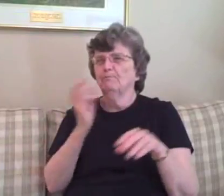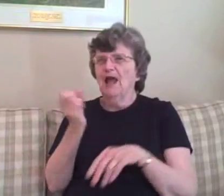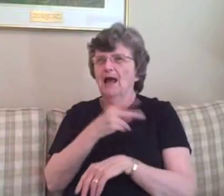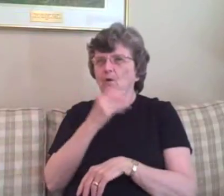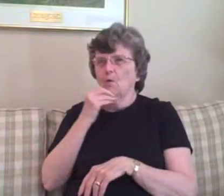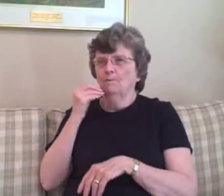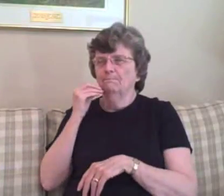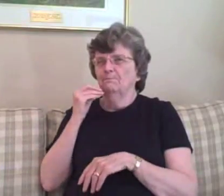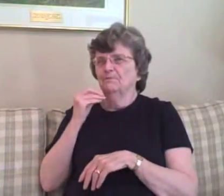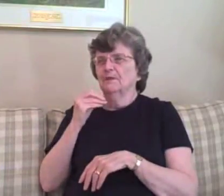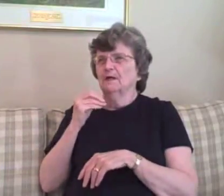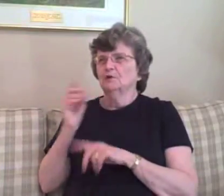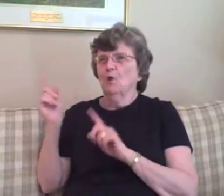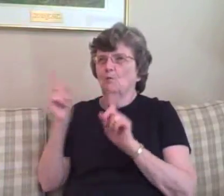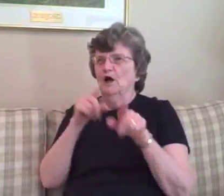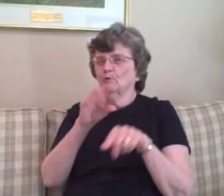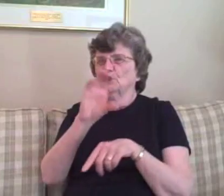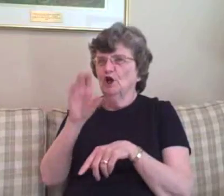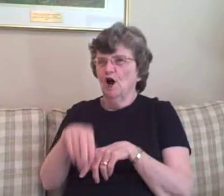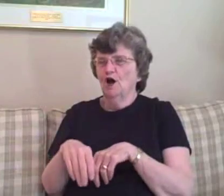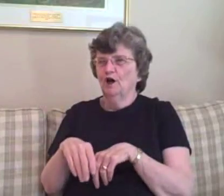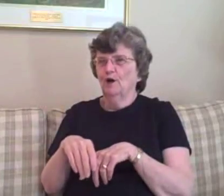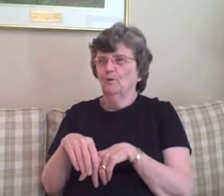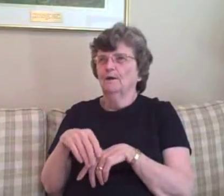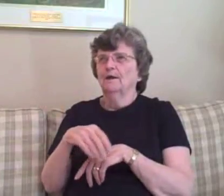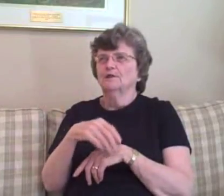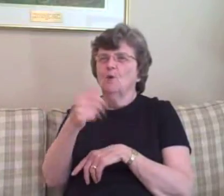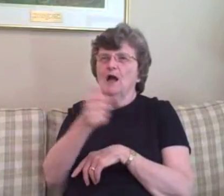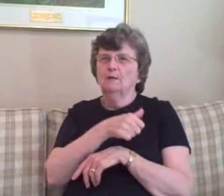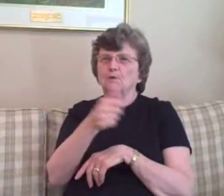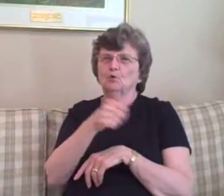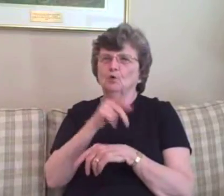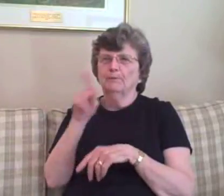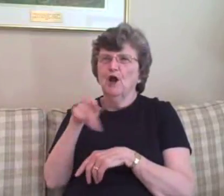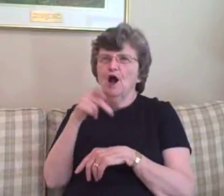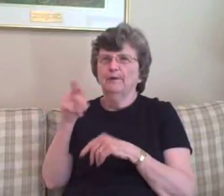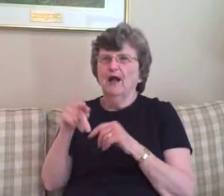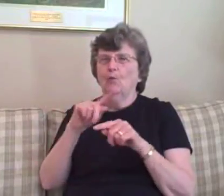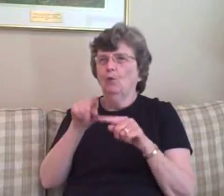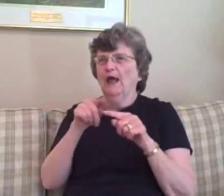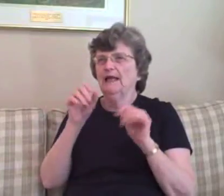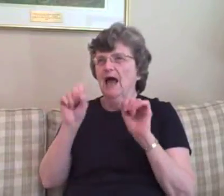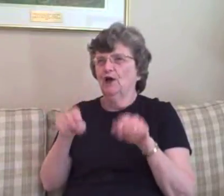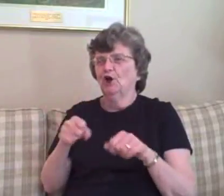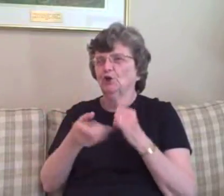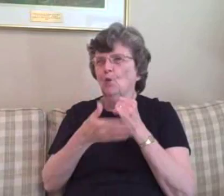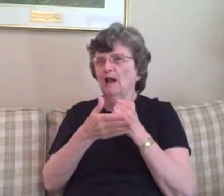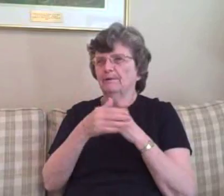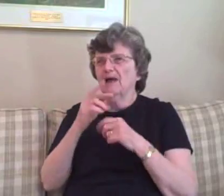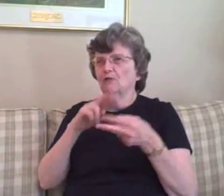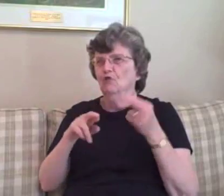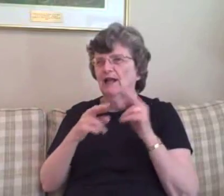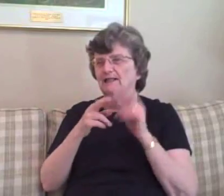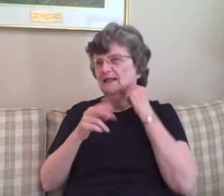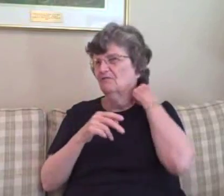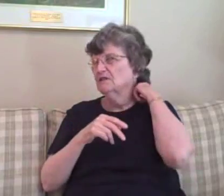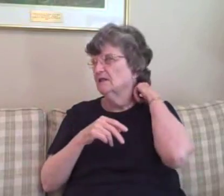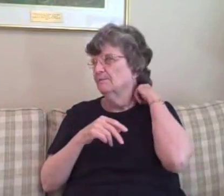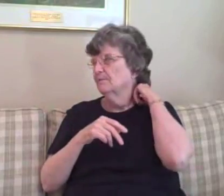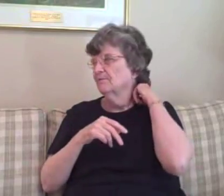her, so I moved back home to help with that, and I went to Chicago. So I commuted between Peoria and Chicago so that I could help out